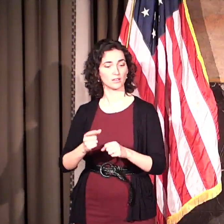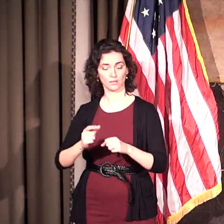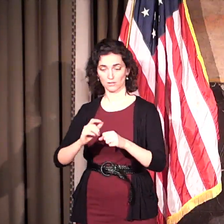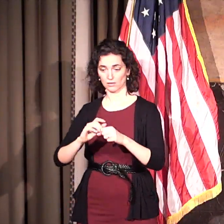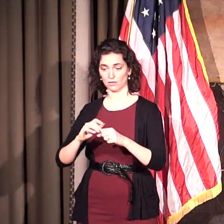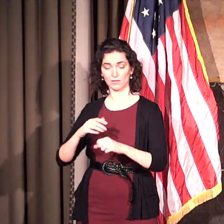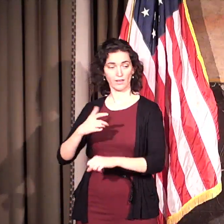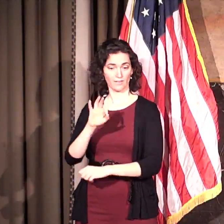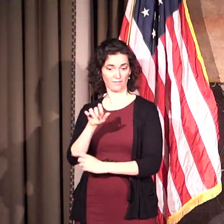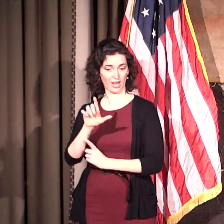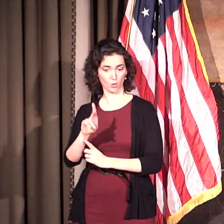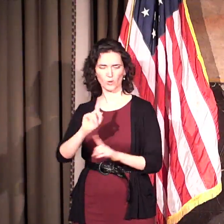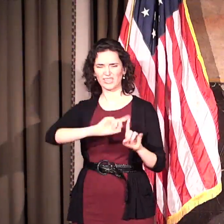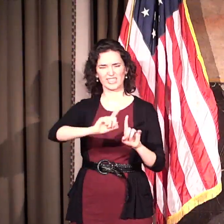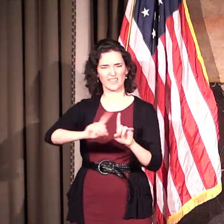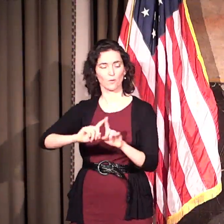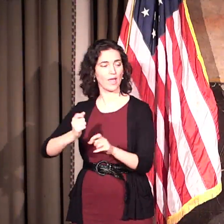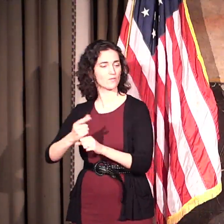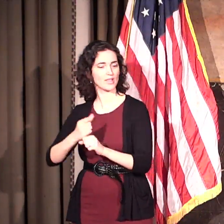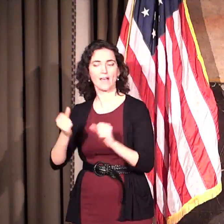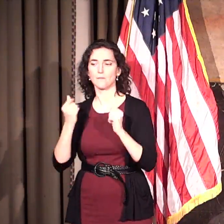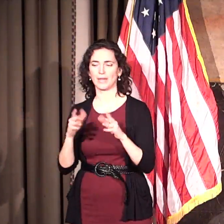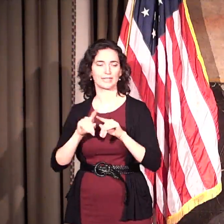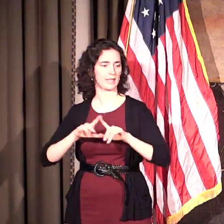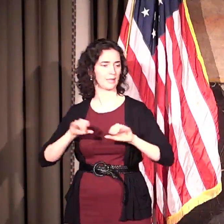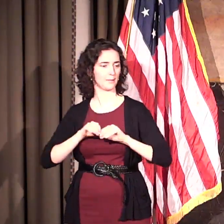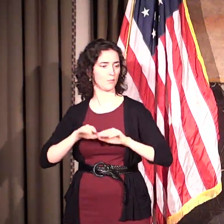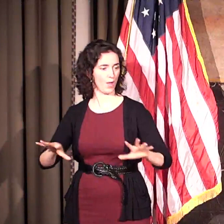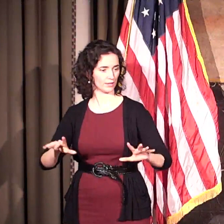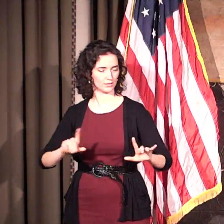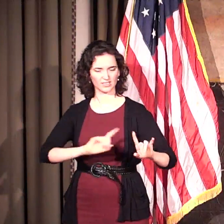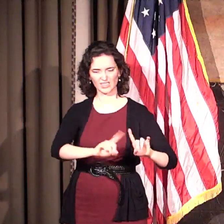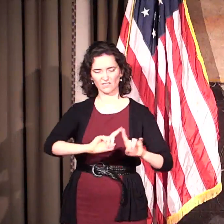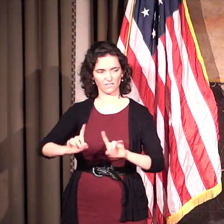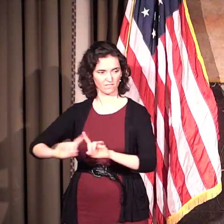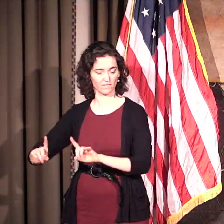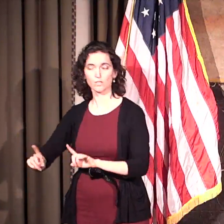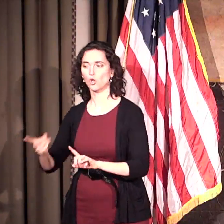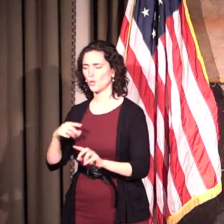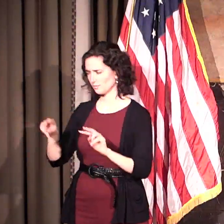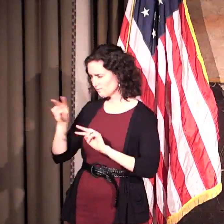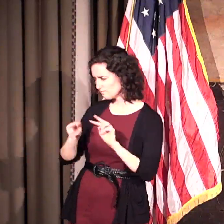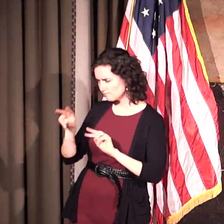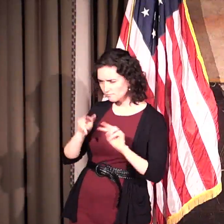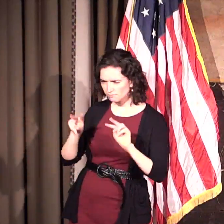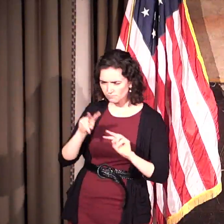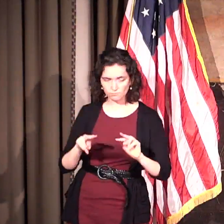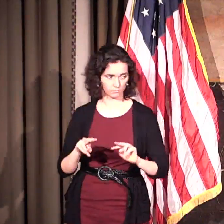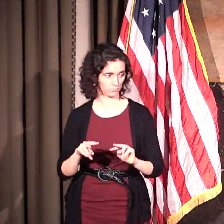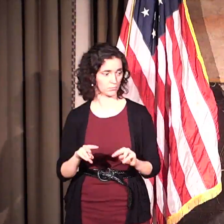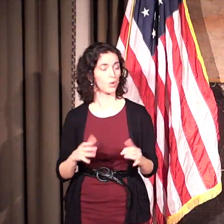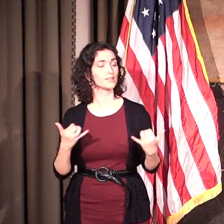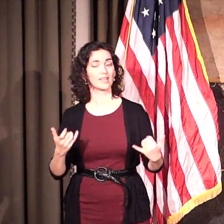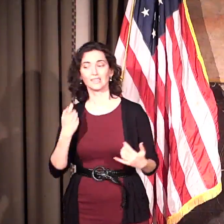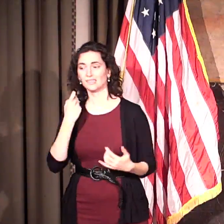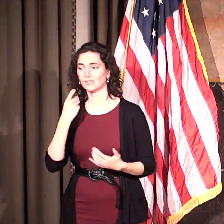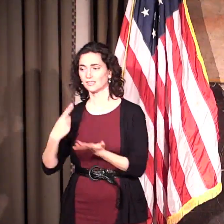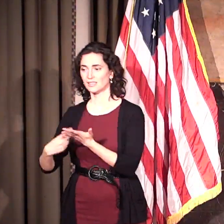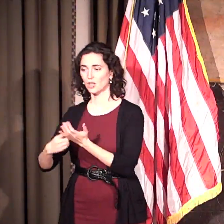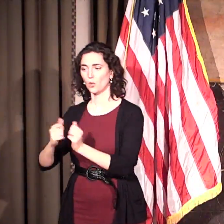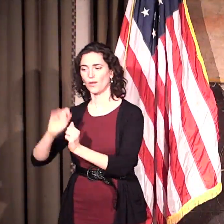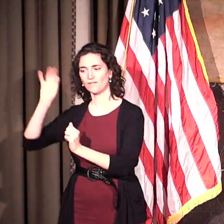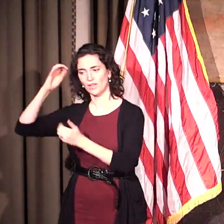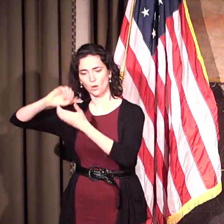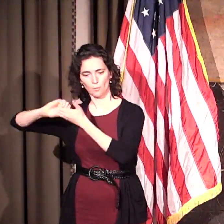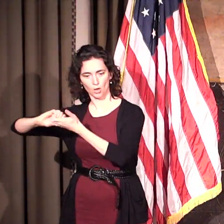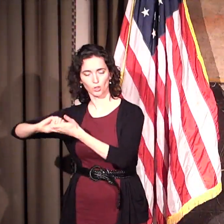good match, sometimes it's not. So we feel encouraged in conversations we've had with federal partners, particularly Dr.